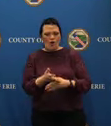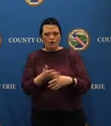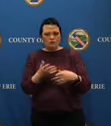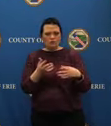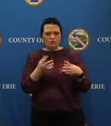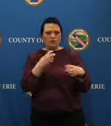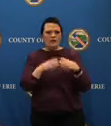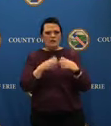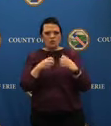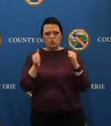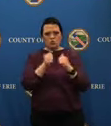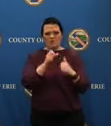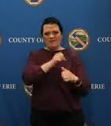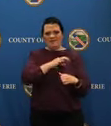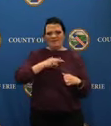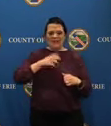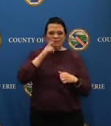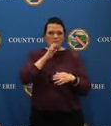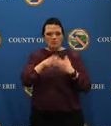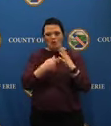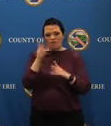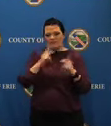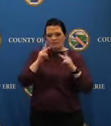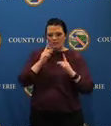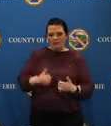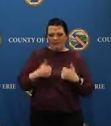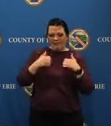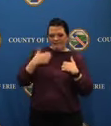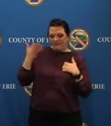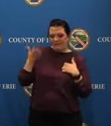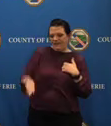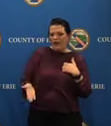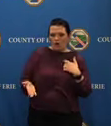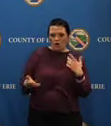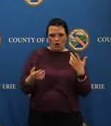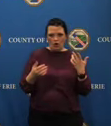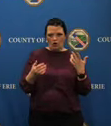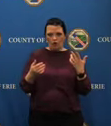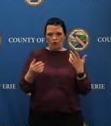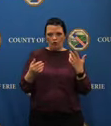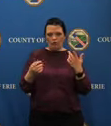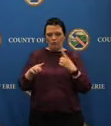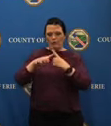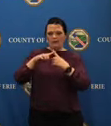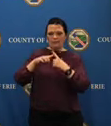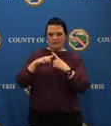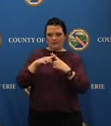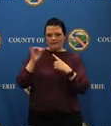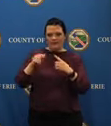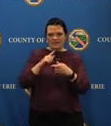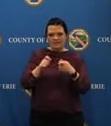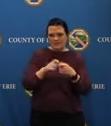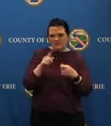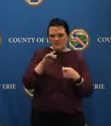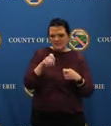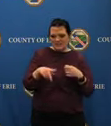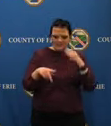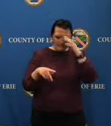staffing, having this concentration of folks that seem to be testing at a higher concentration positive in this particular zip